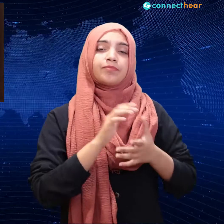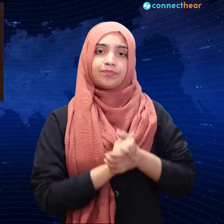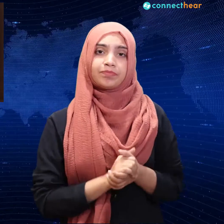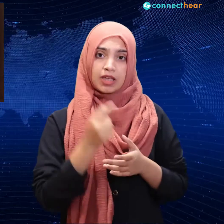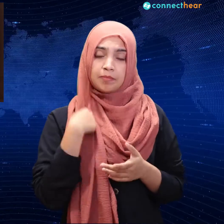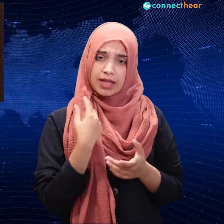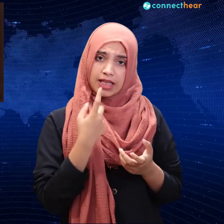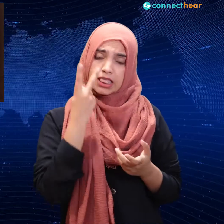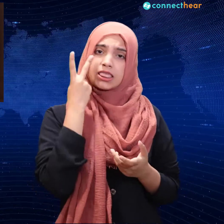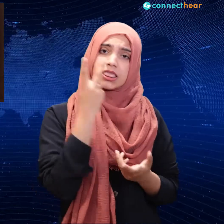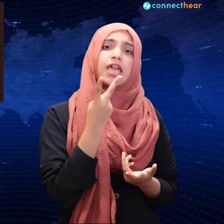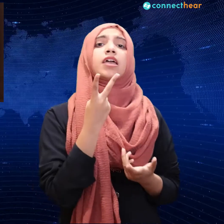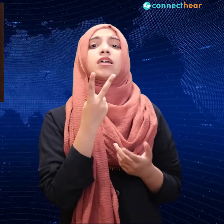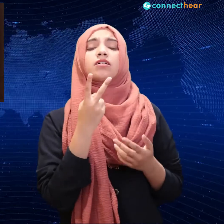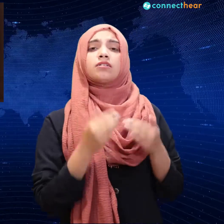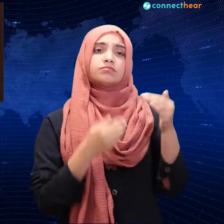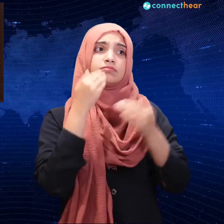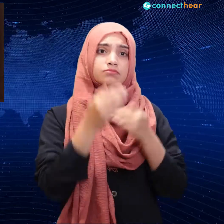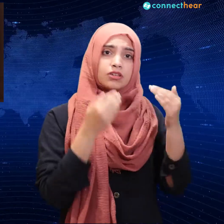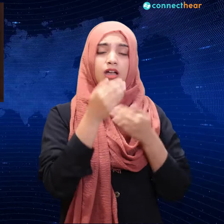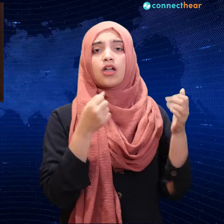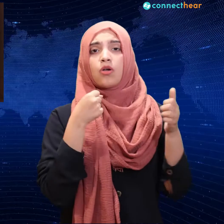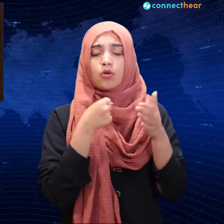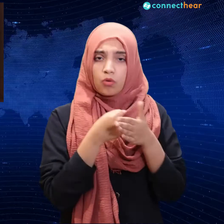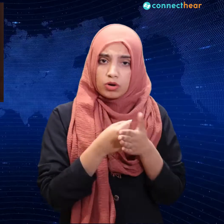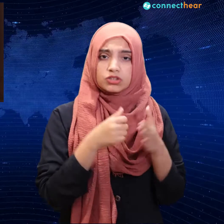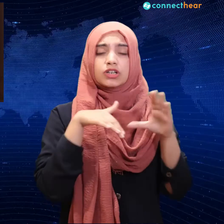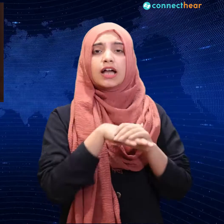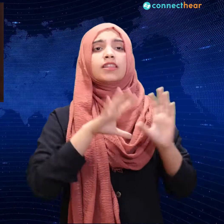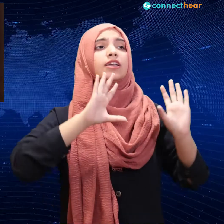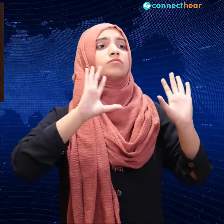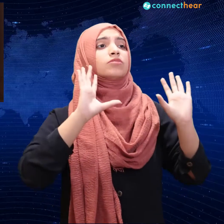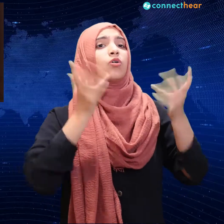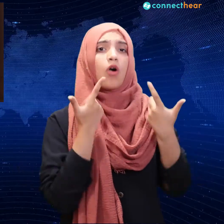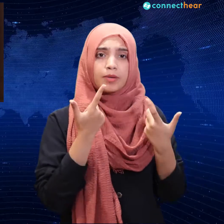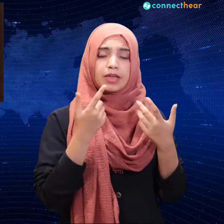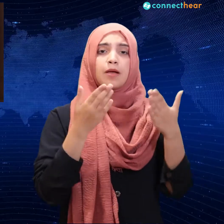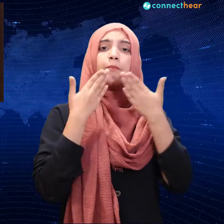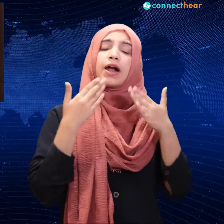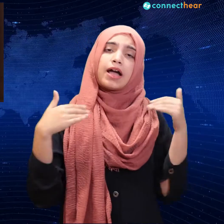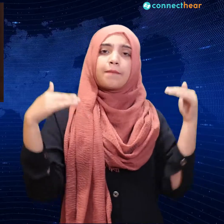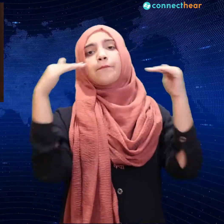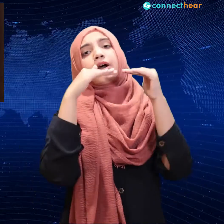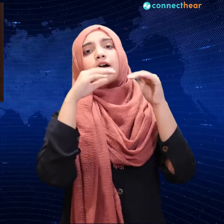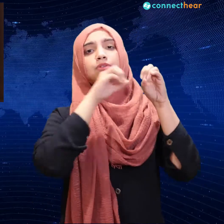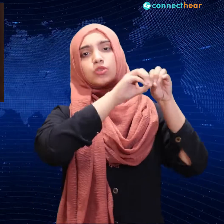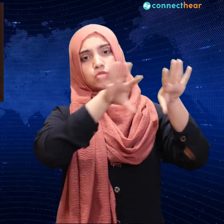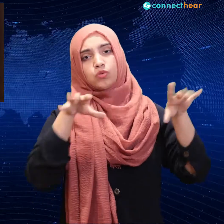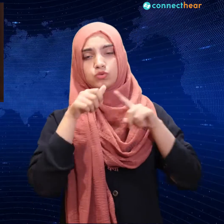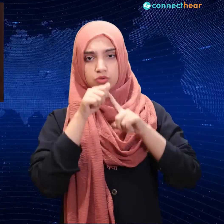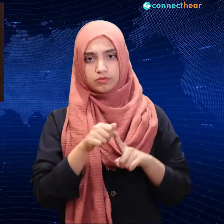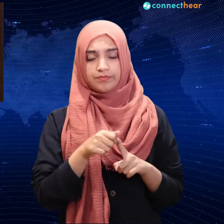what we call was trying to get rid of the colonial system of education. So colonial system of education was